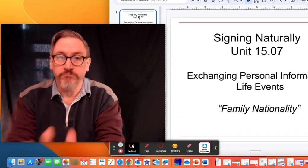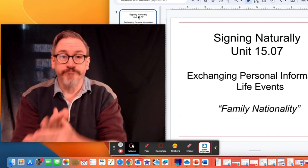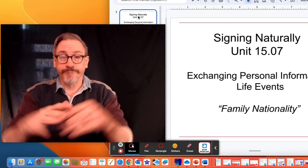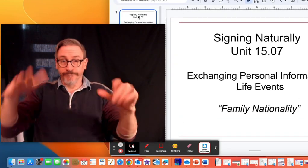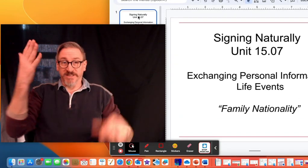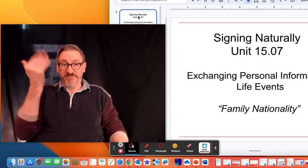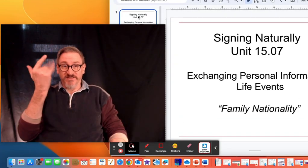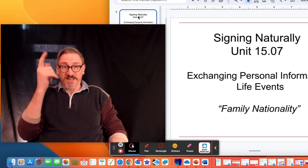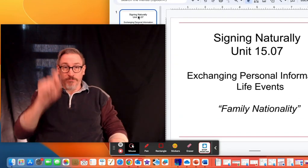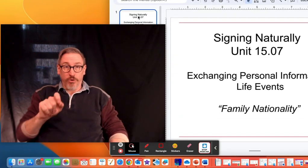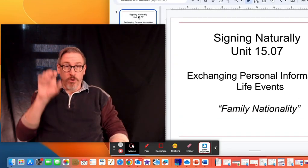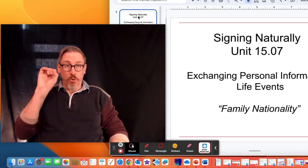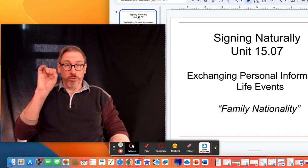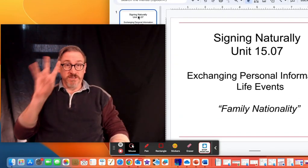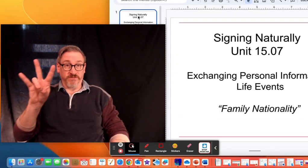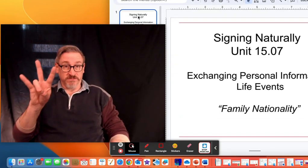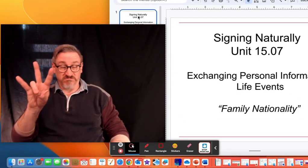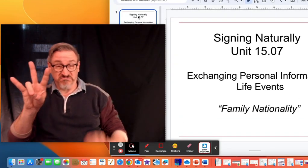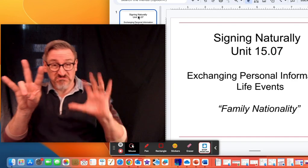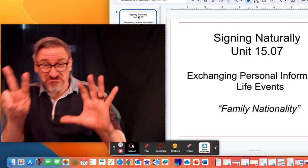Okay.